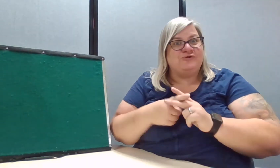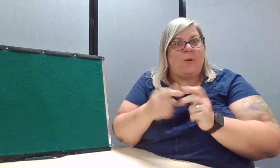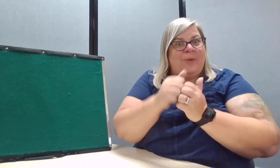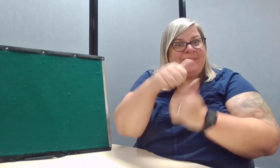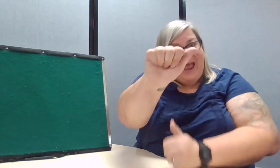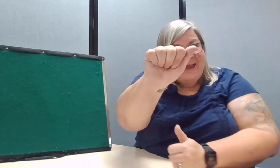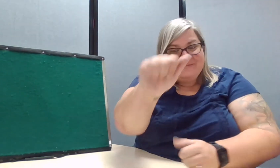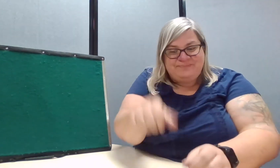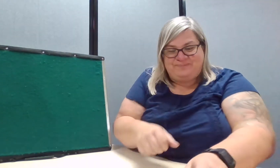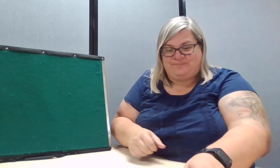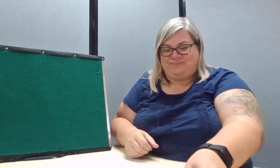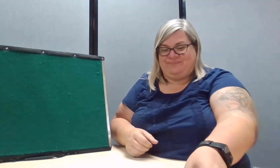Let's start with the letter A.